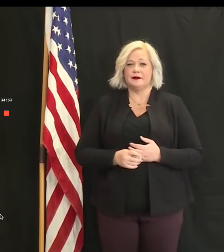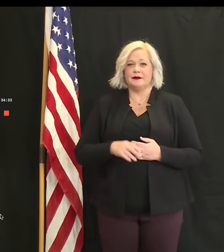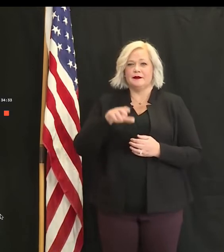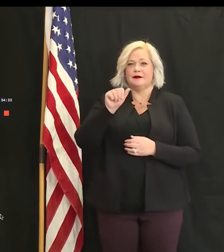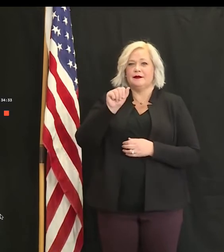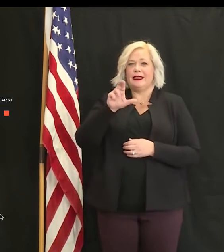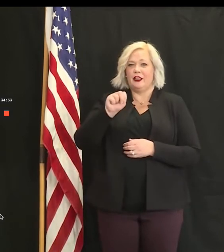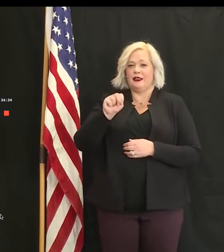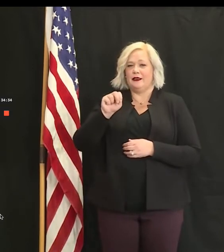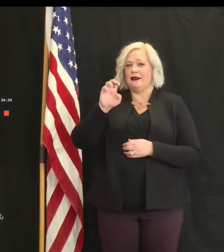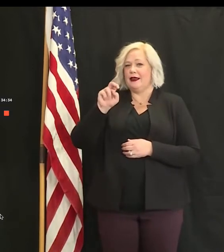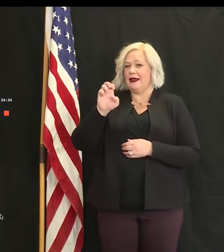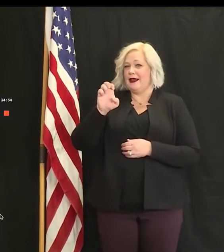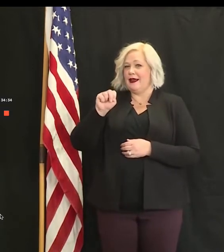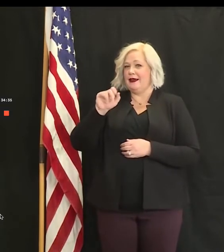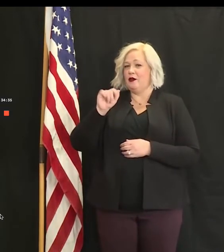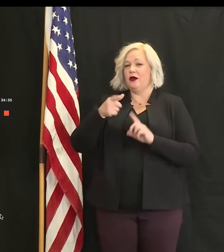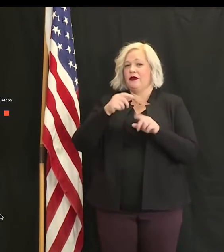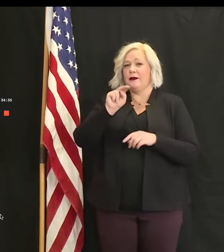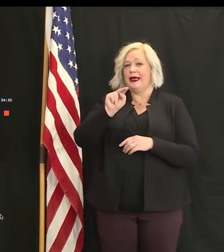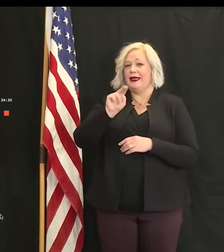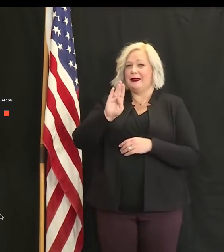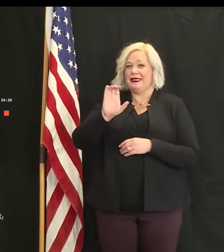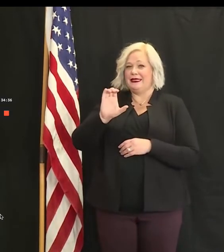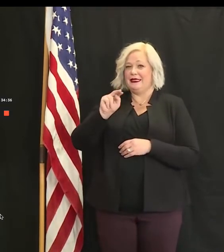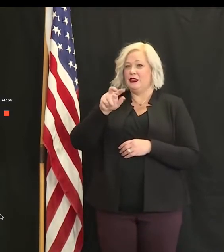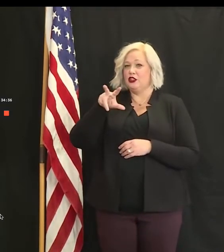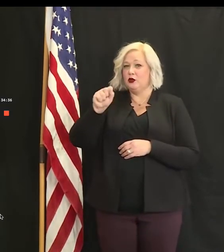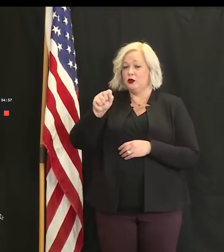Aaron Einhorn from NBC News.